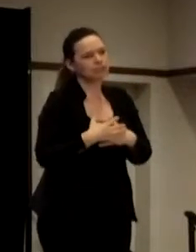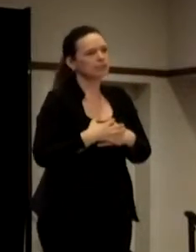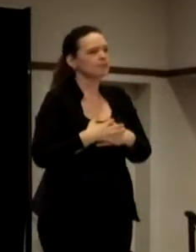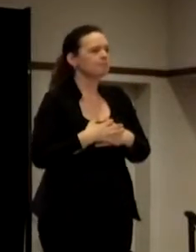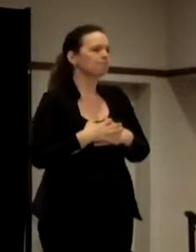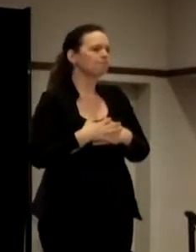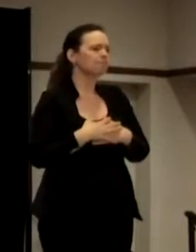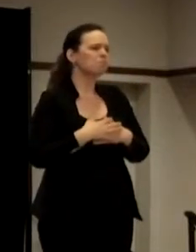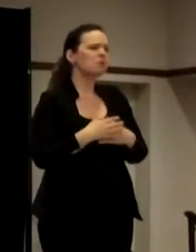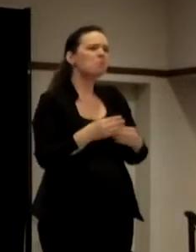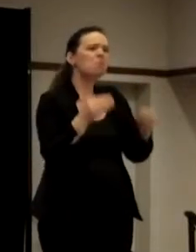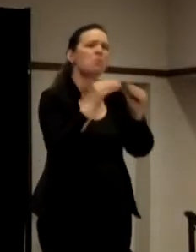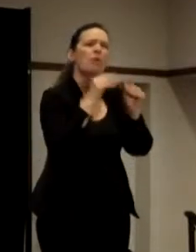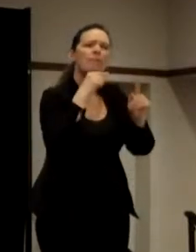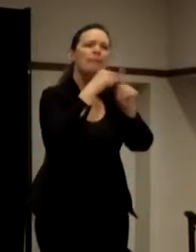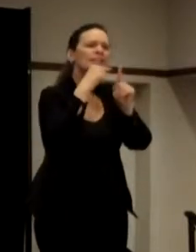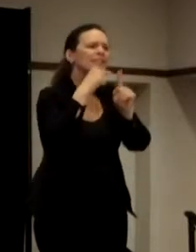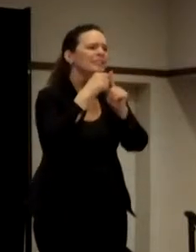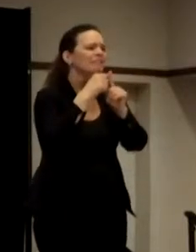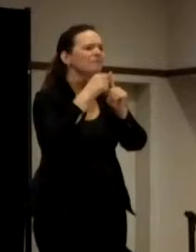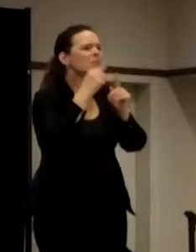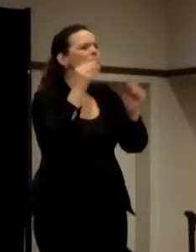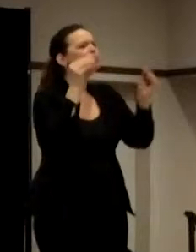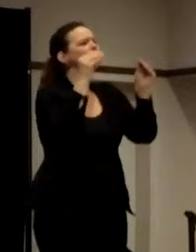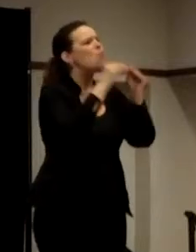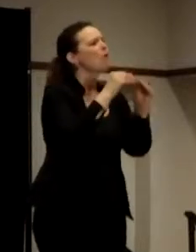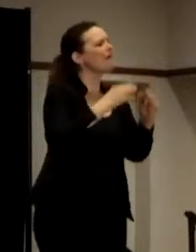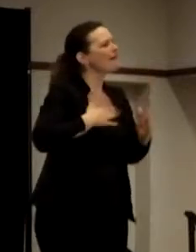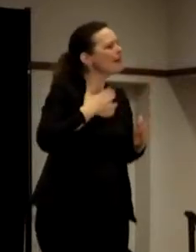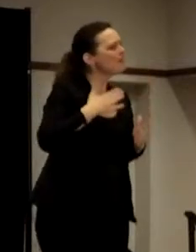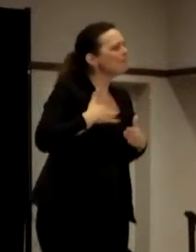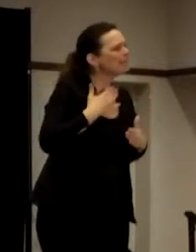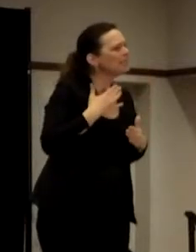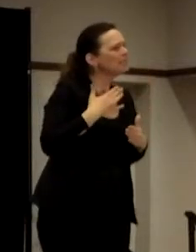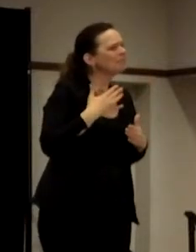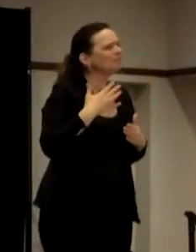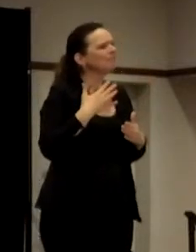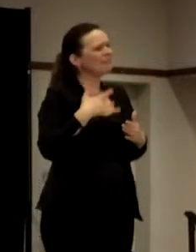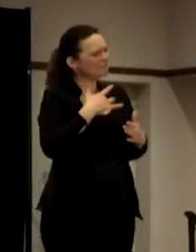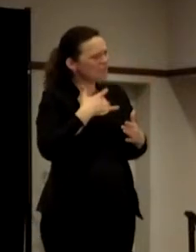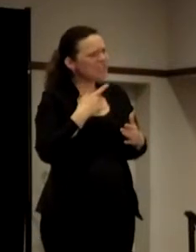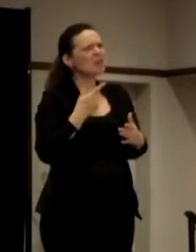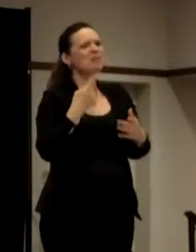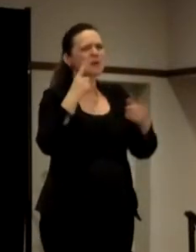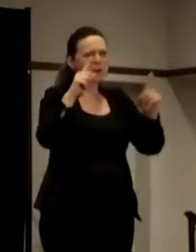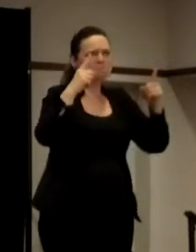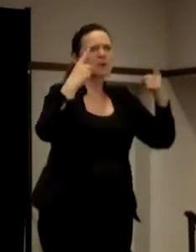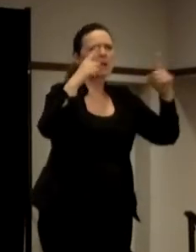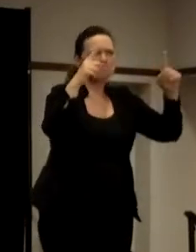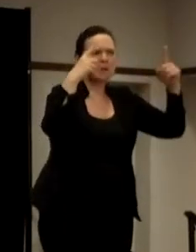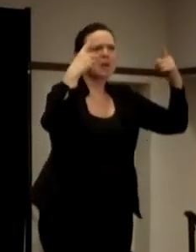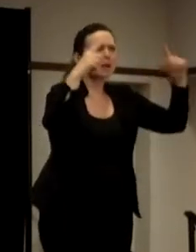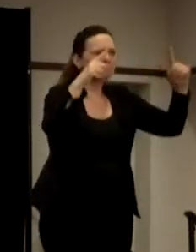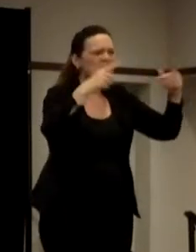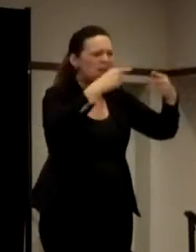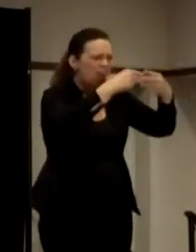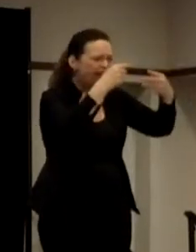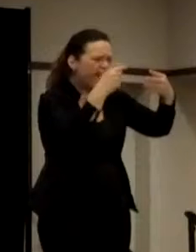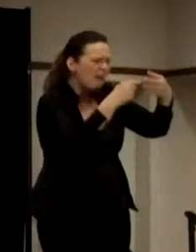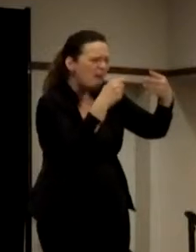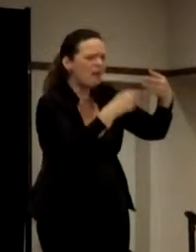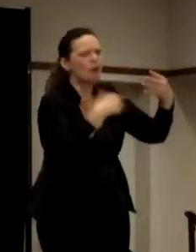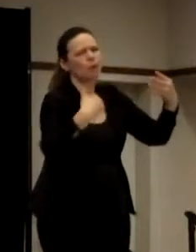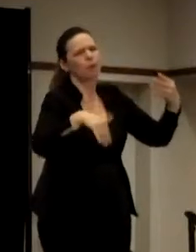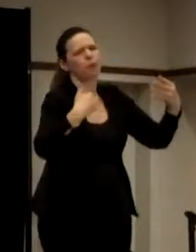there's more highs than lows. If you look at what we've accomplished, the challenge put in front of all of us from a